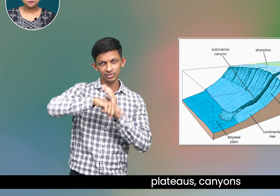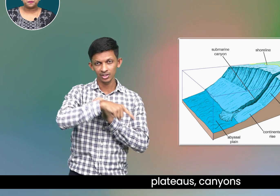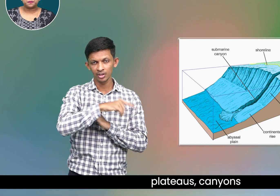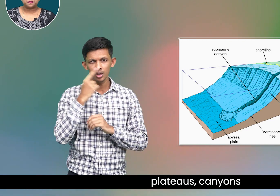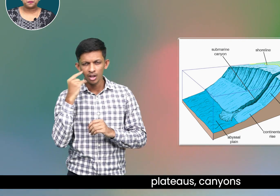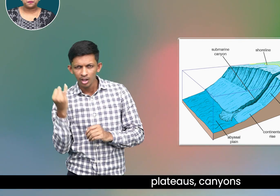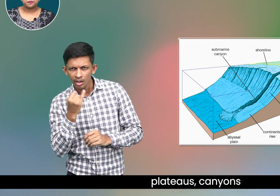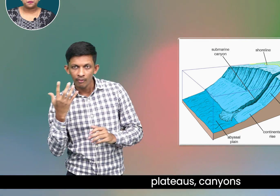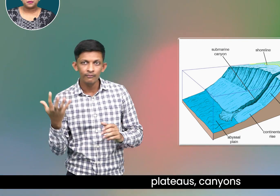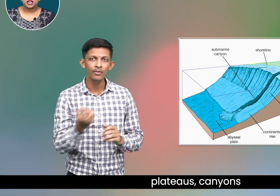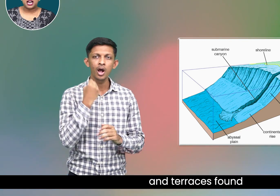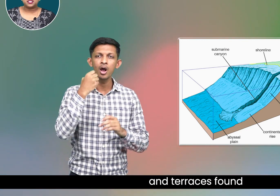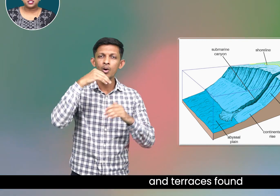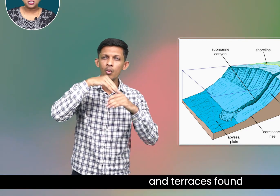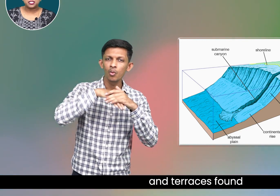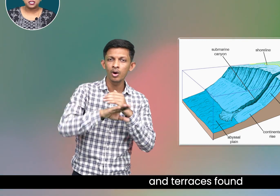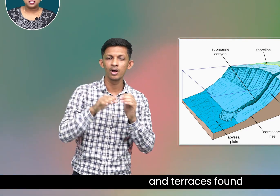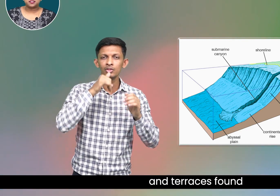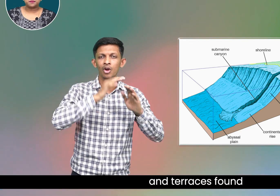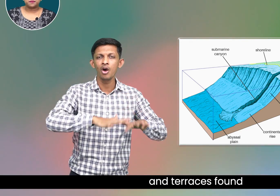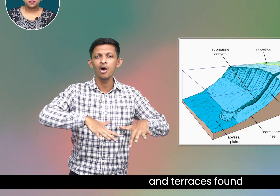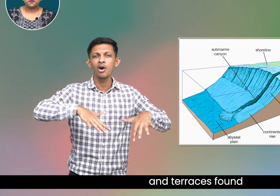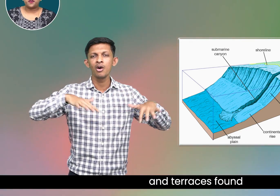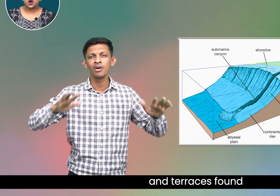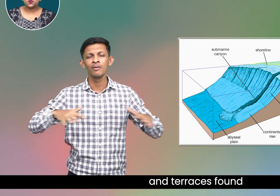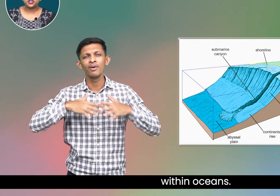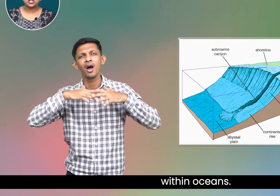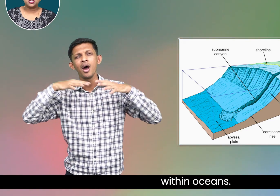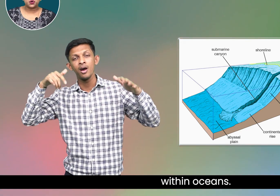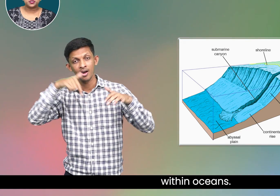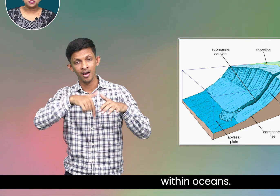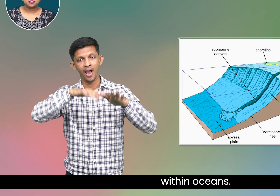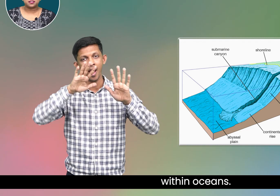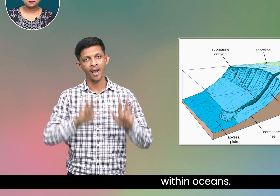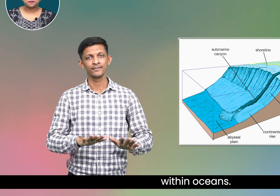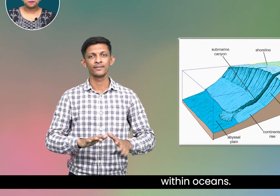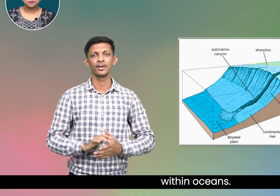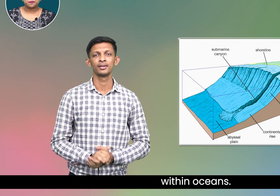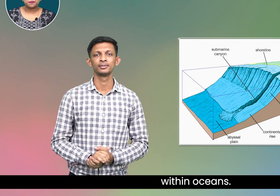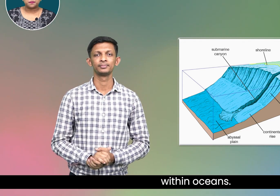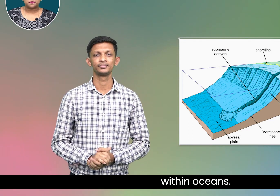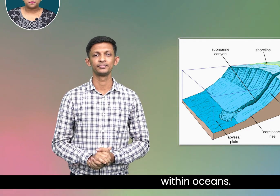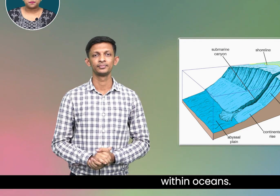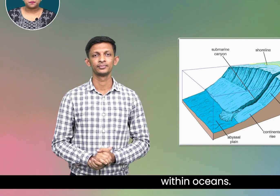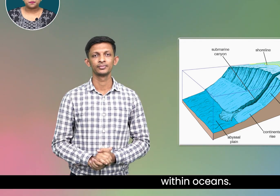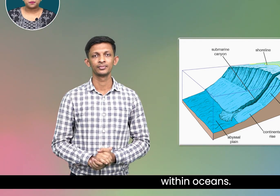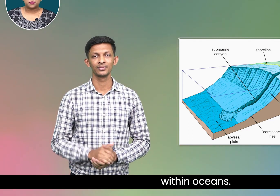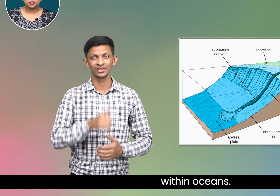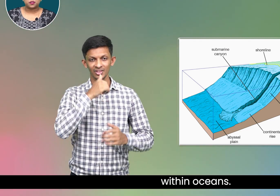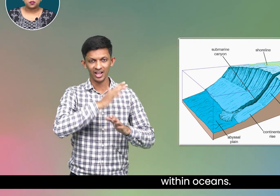canyons, and terraces found within the oceans.